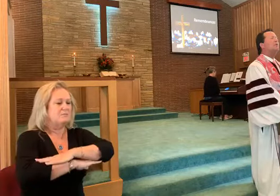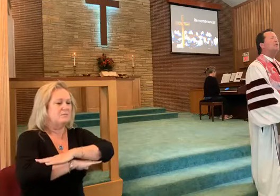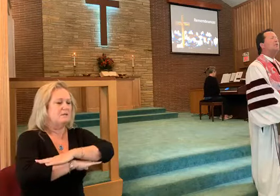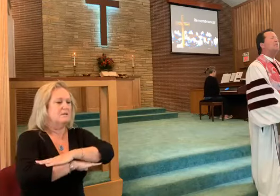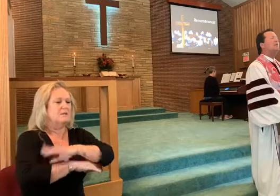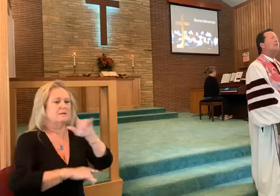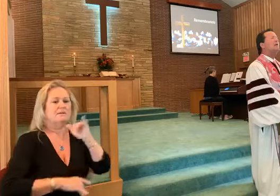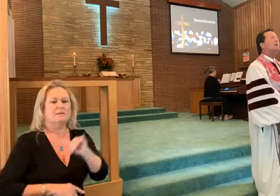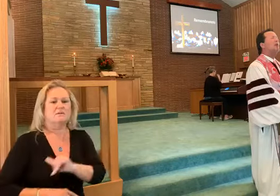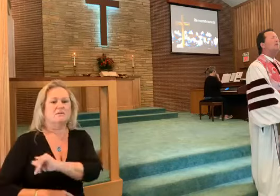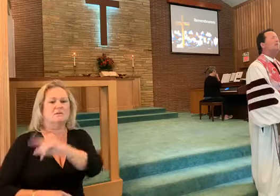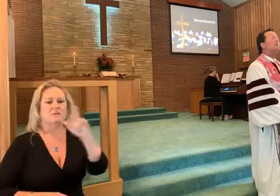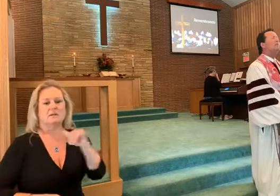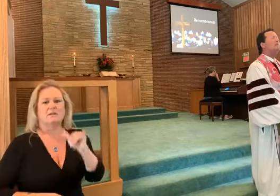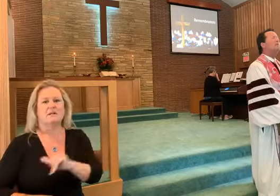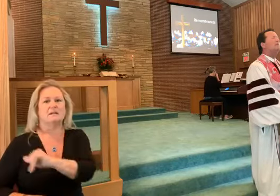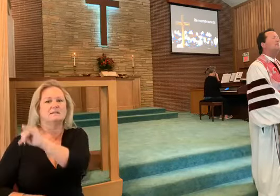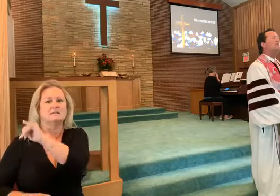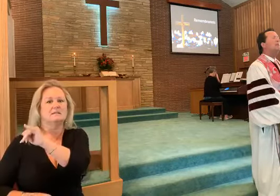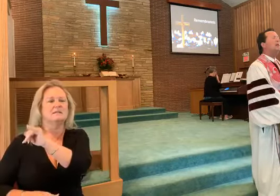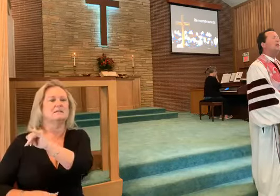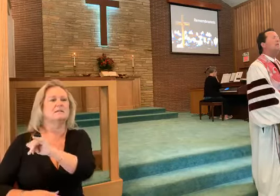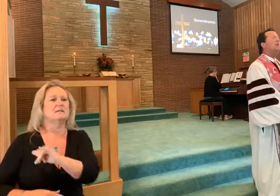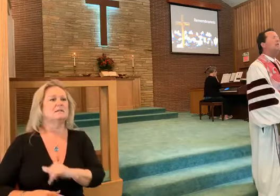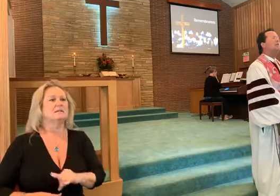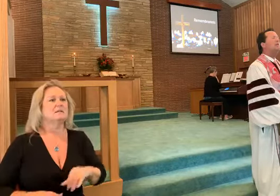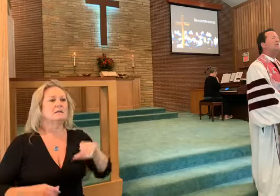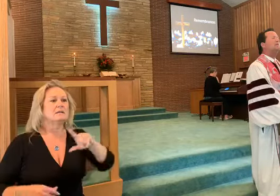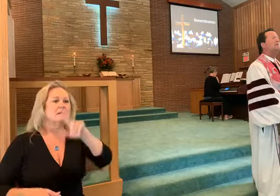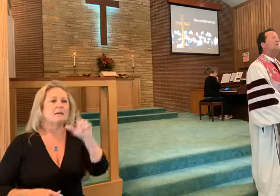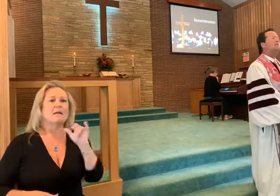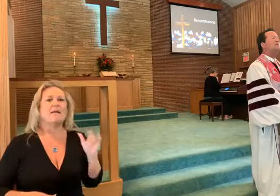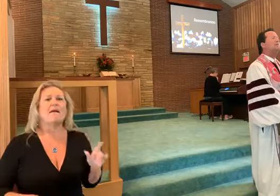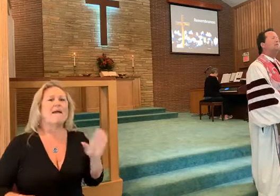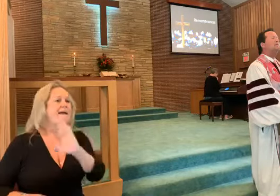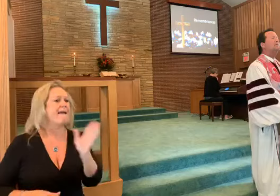the eternal and everlasting and ever-loving